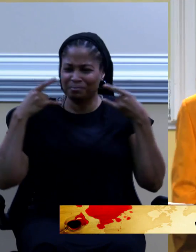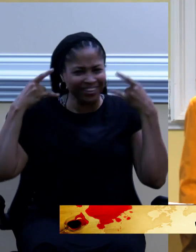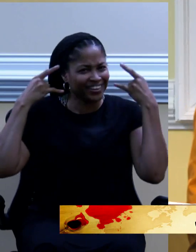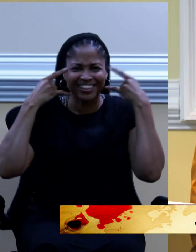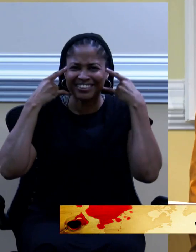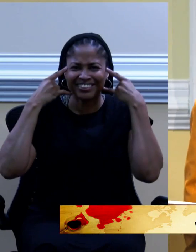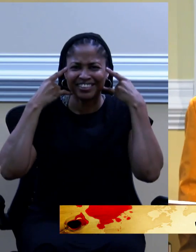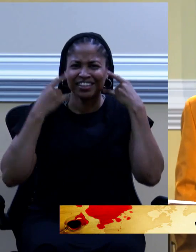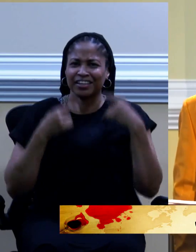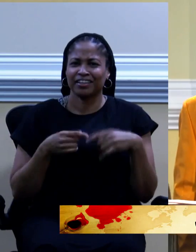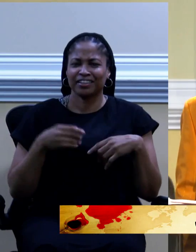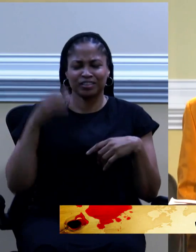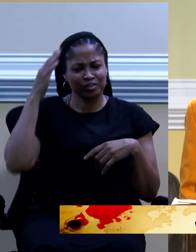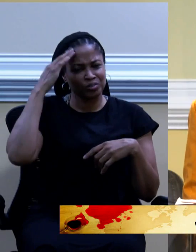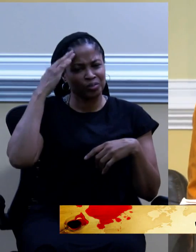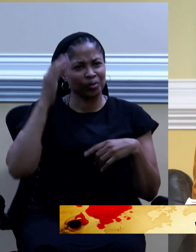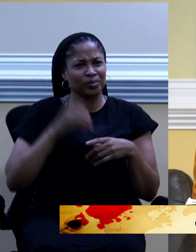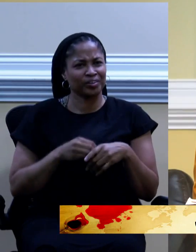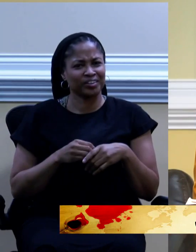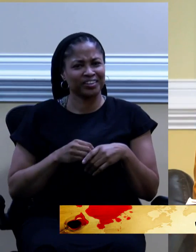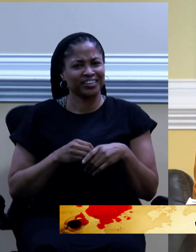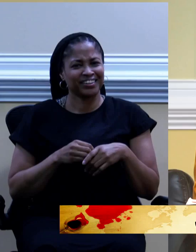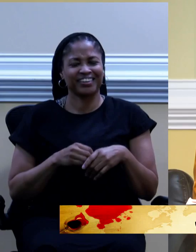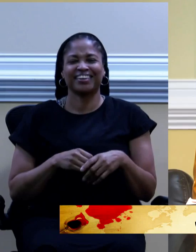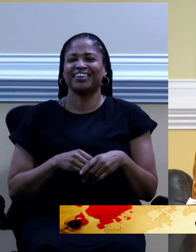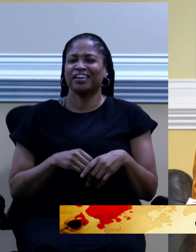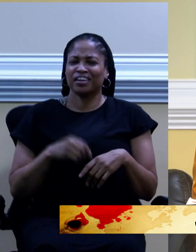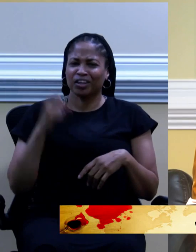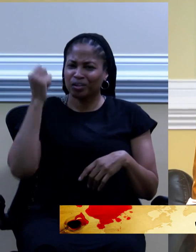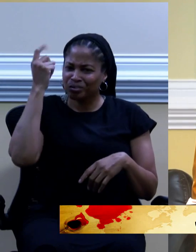So, you know, I got to read. You understand?